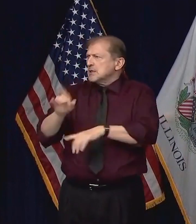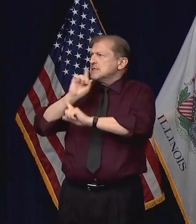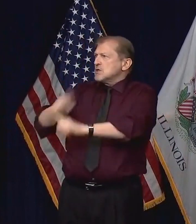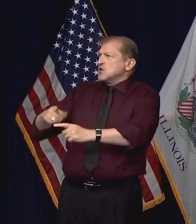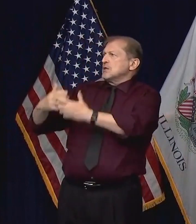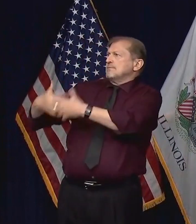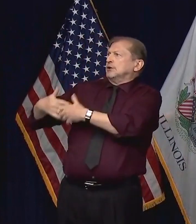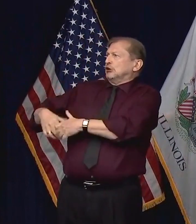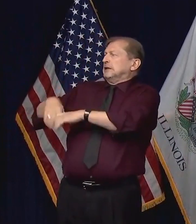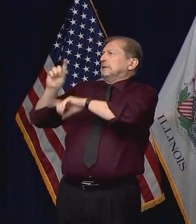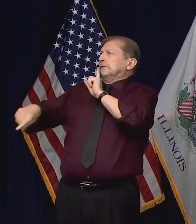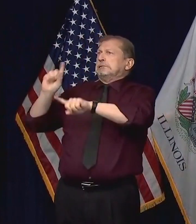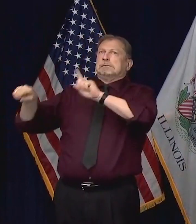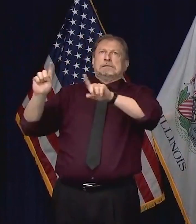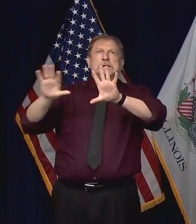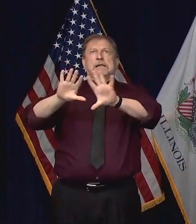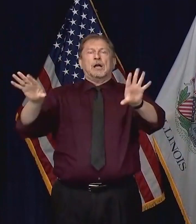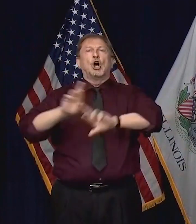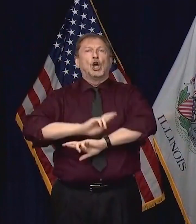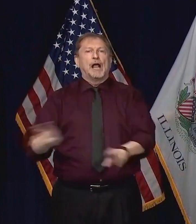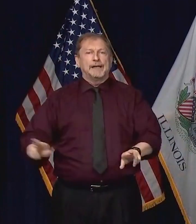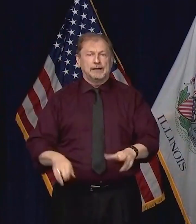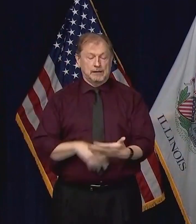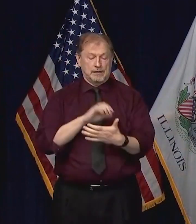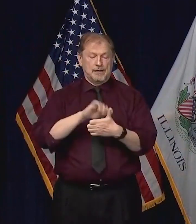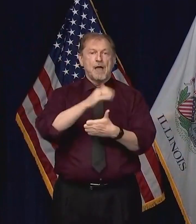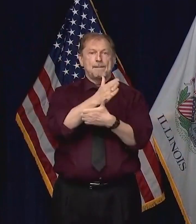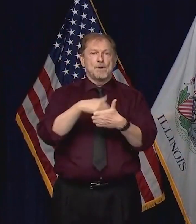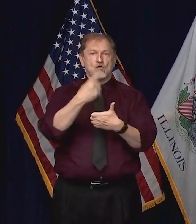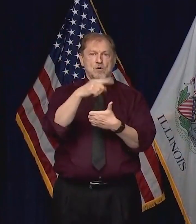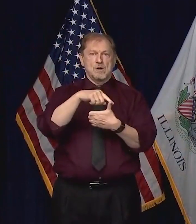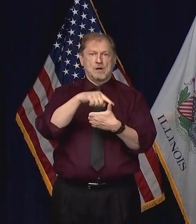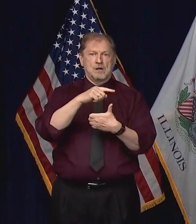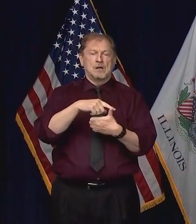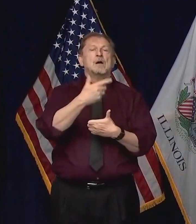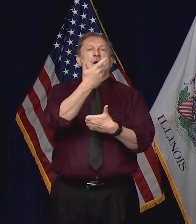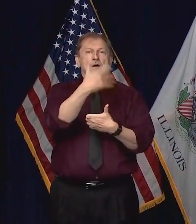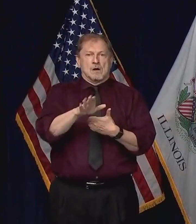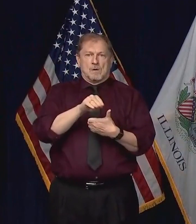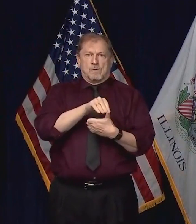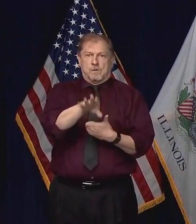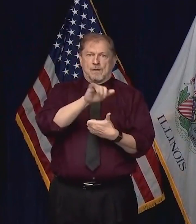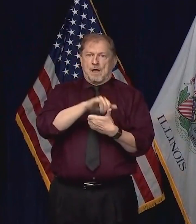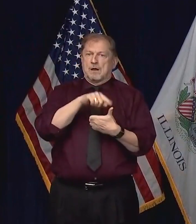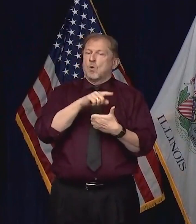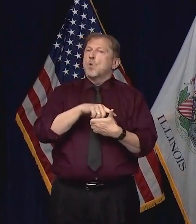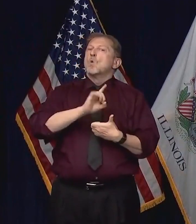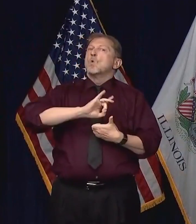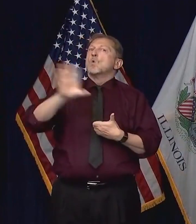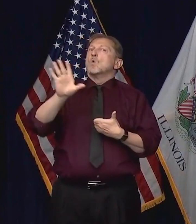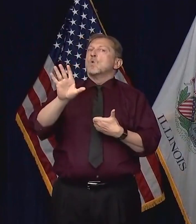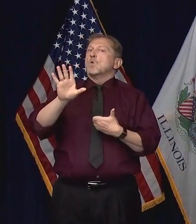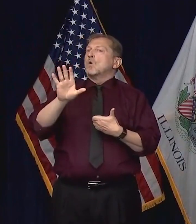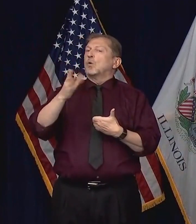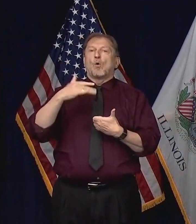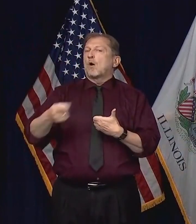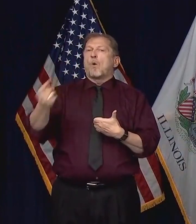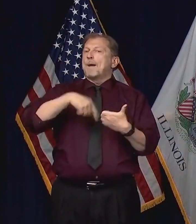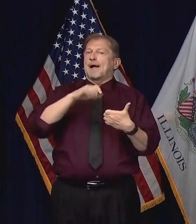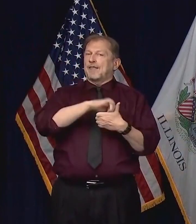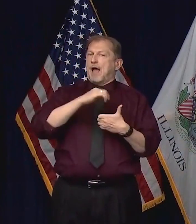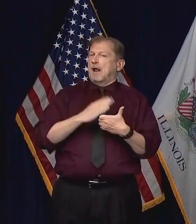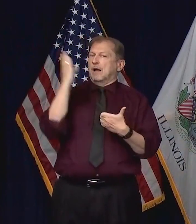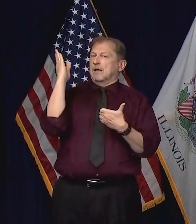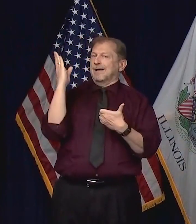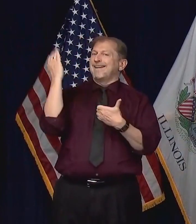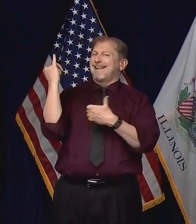hospital capacity. We've been through this phase once, and no one wants to go backward. Then there's the phase